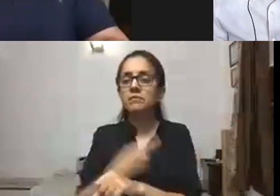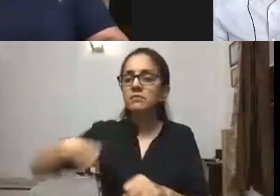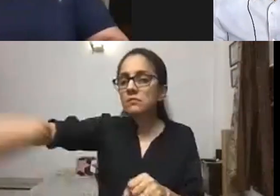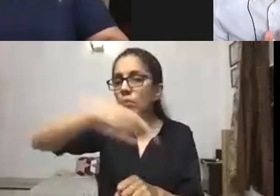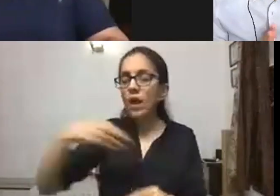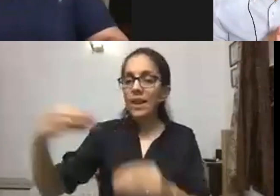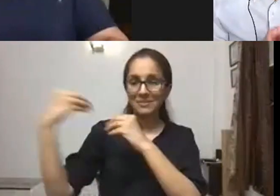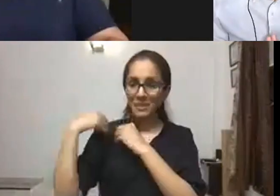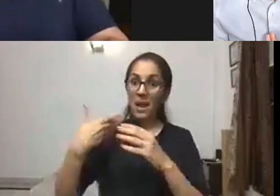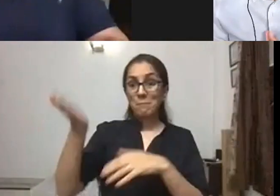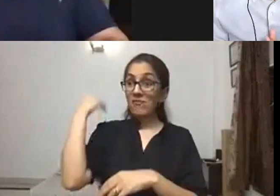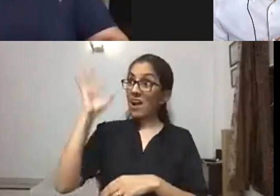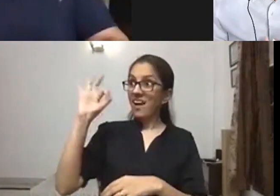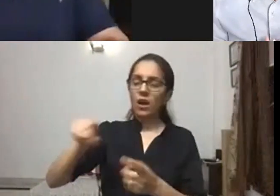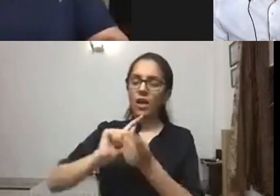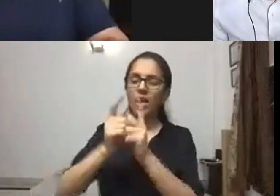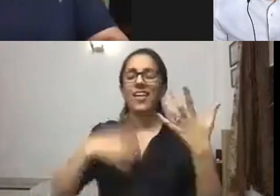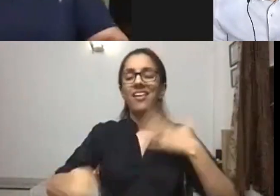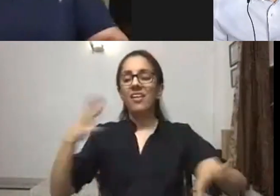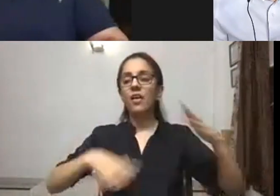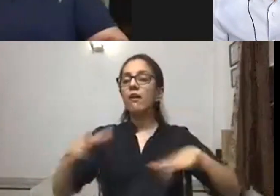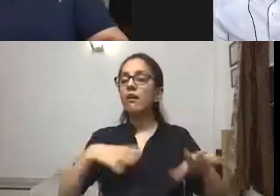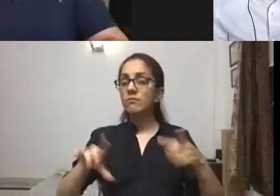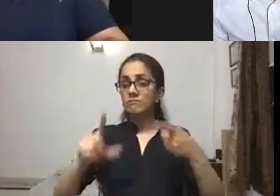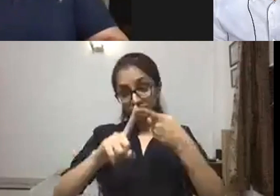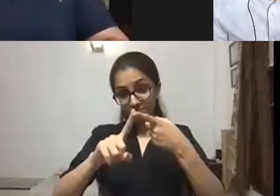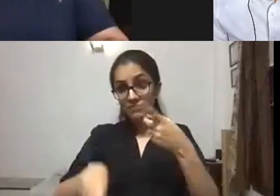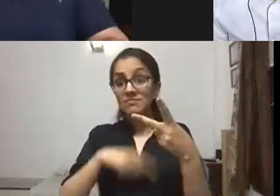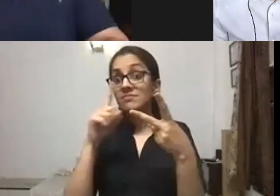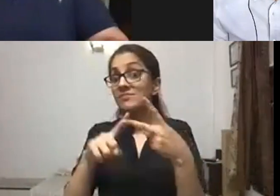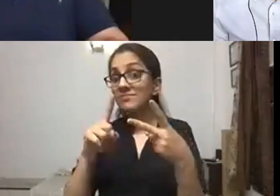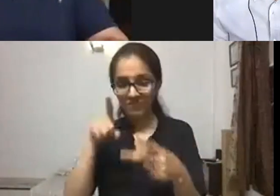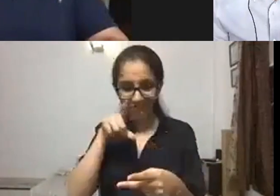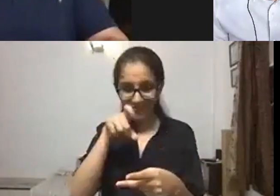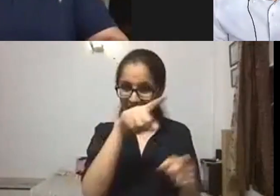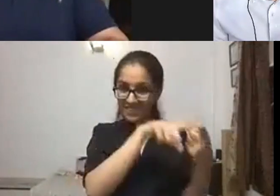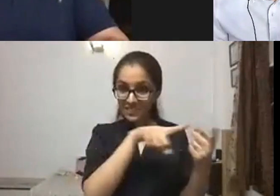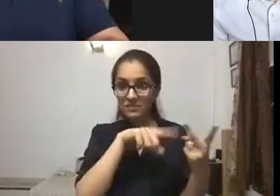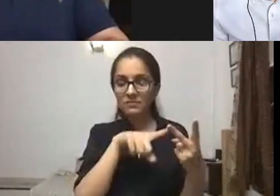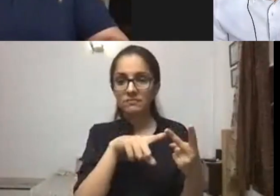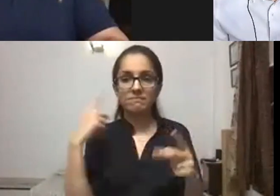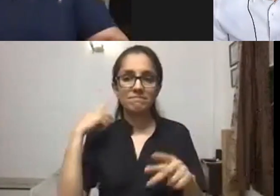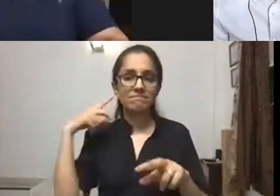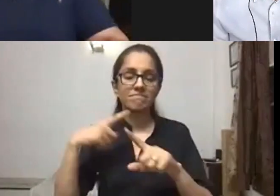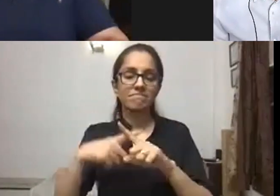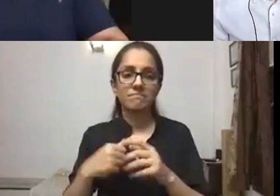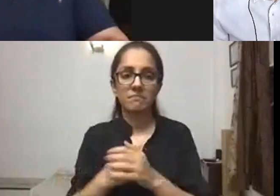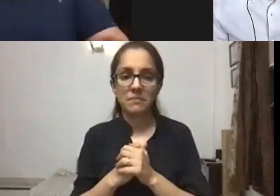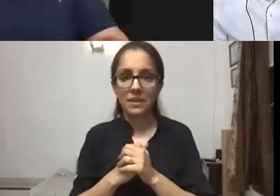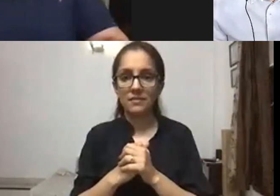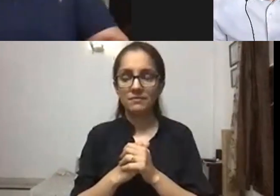of us. And that was one reason. Of course, the second reason, apart from the virus, was what I